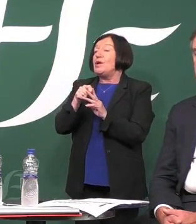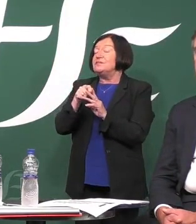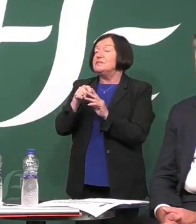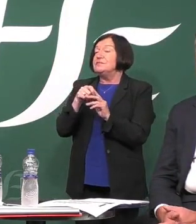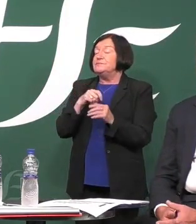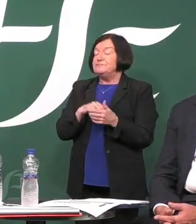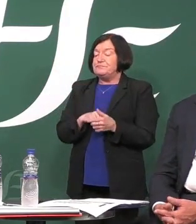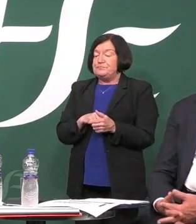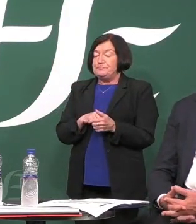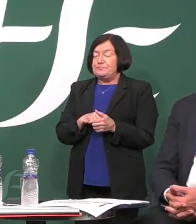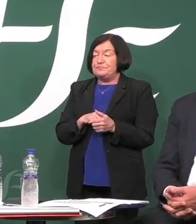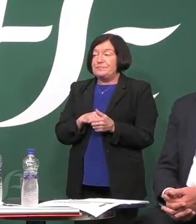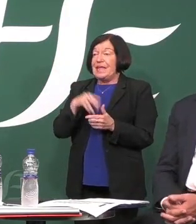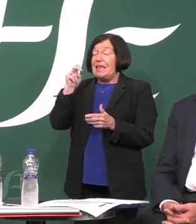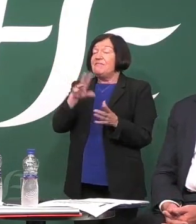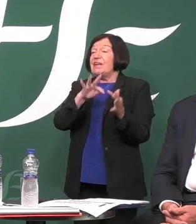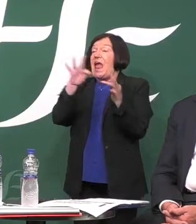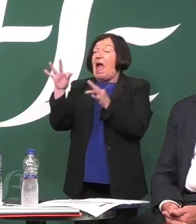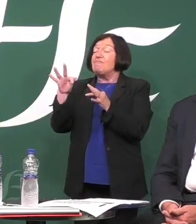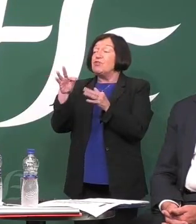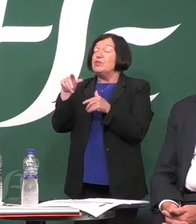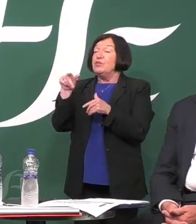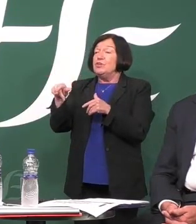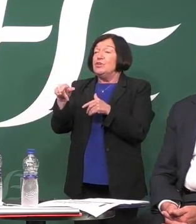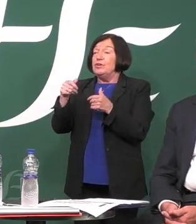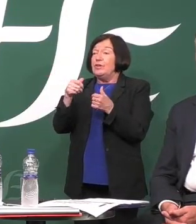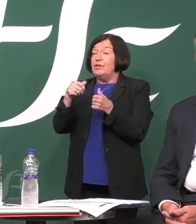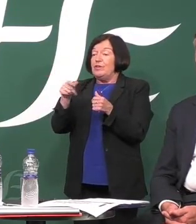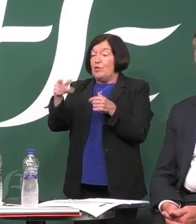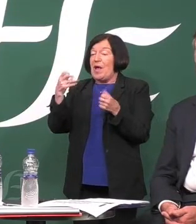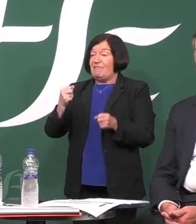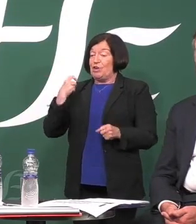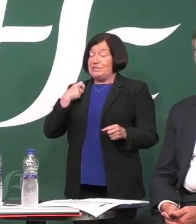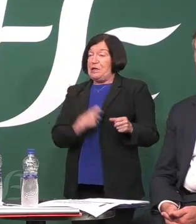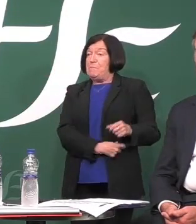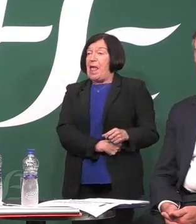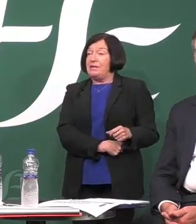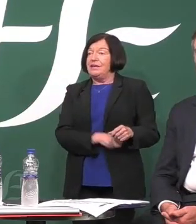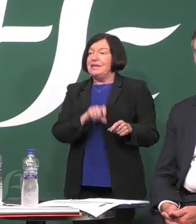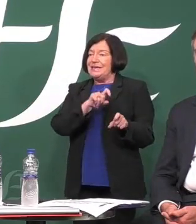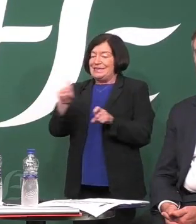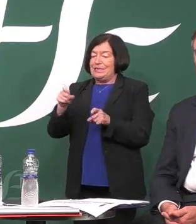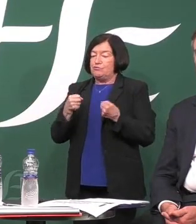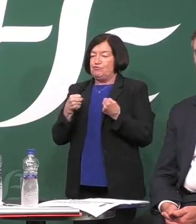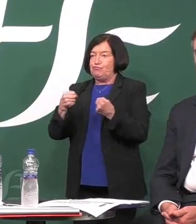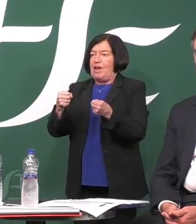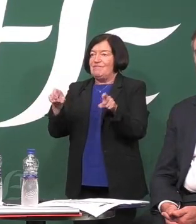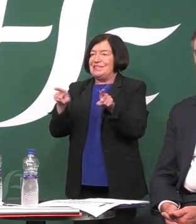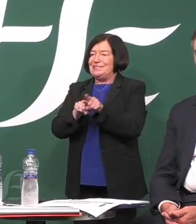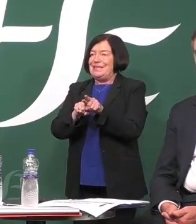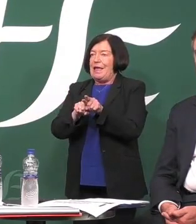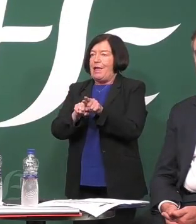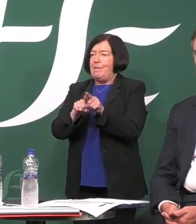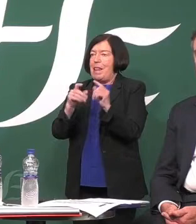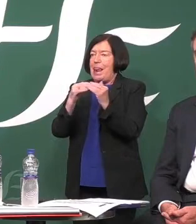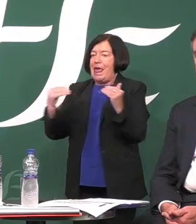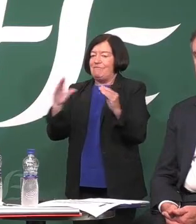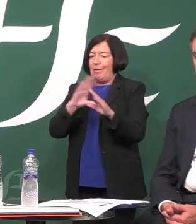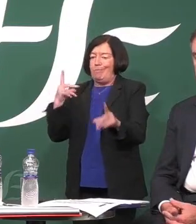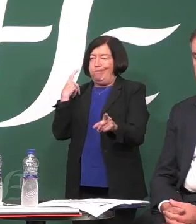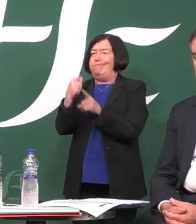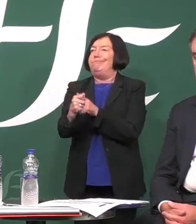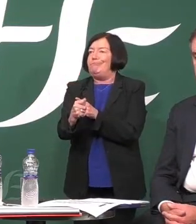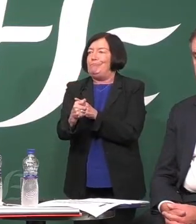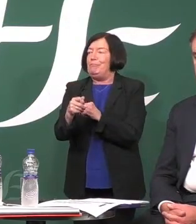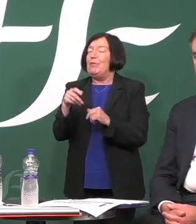is even if you've got your seatbelt on, you need to drive at the speed that's right for you, because